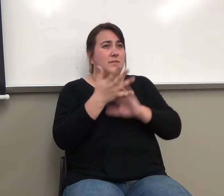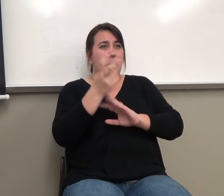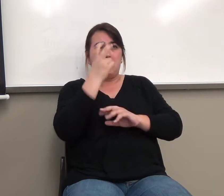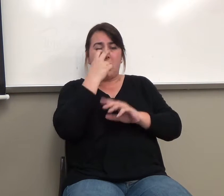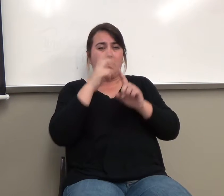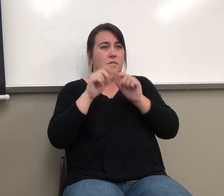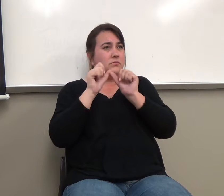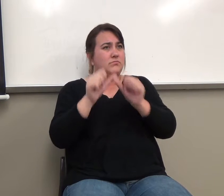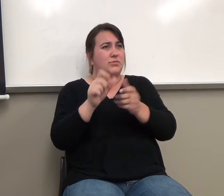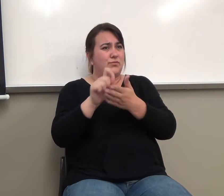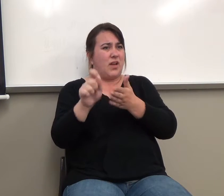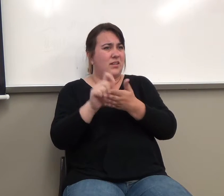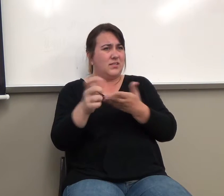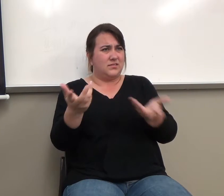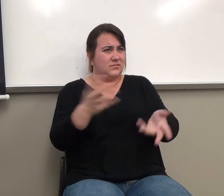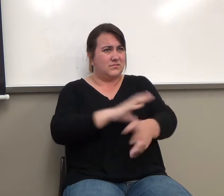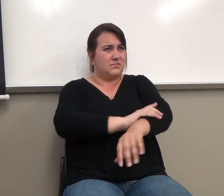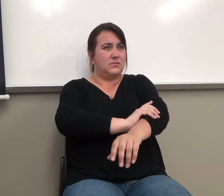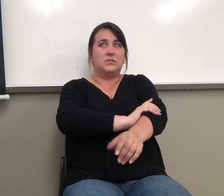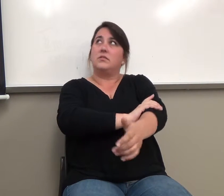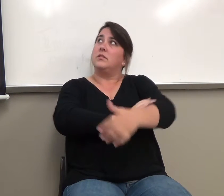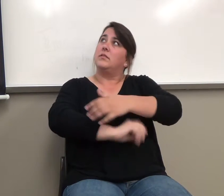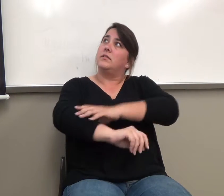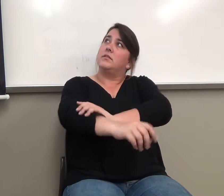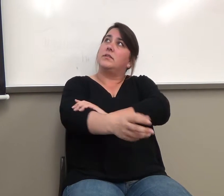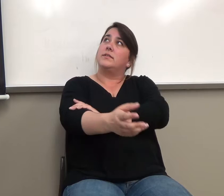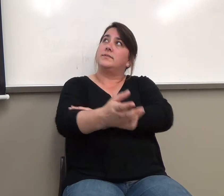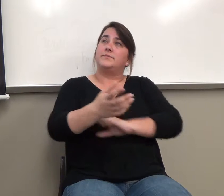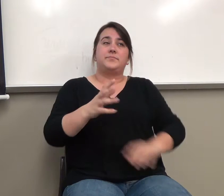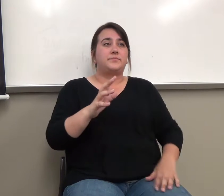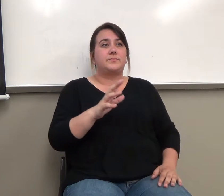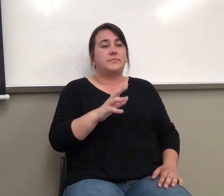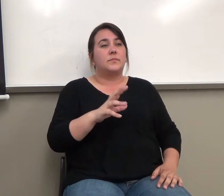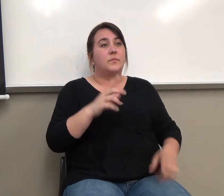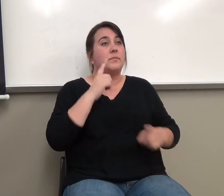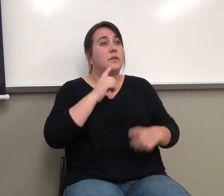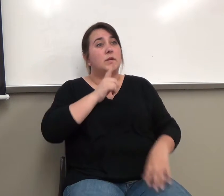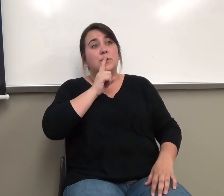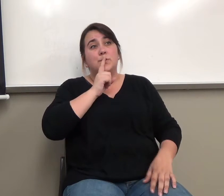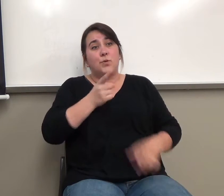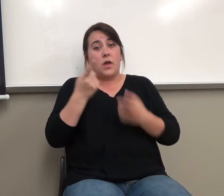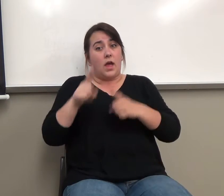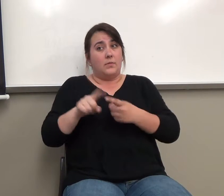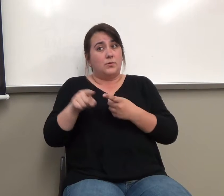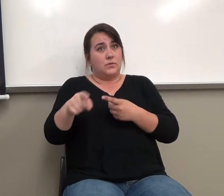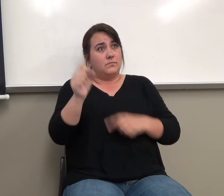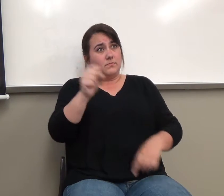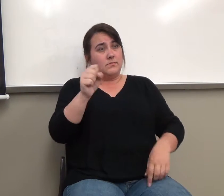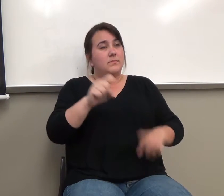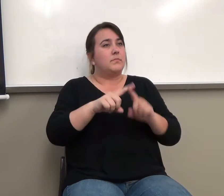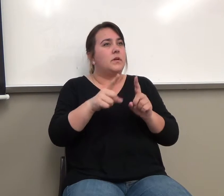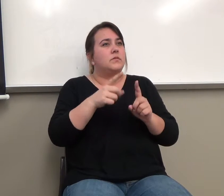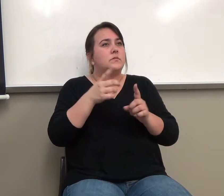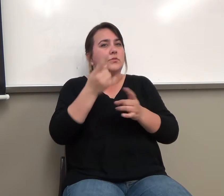doesn't say what trick he used, if any, to do that. Okay?